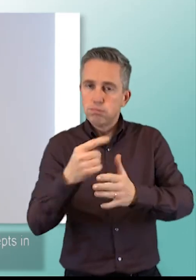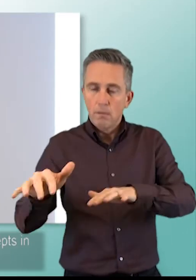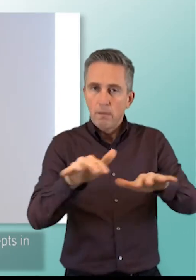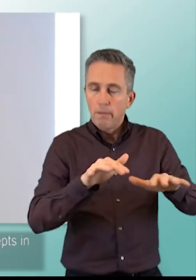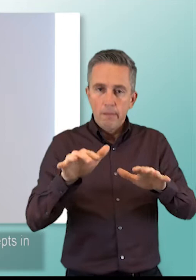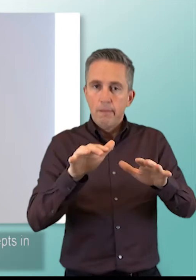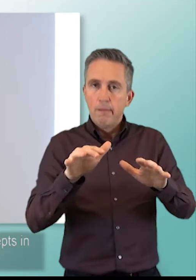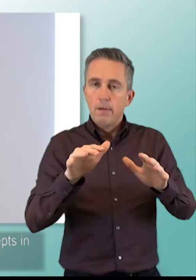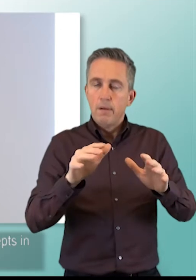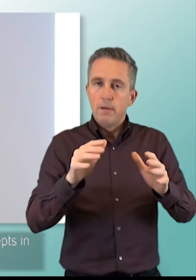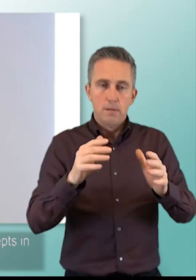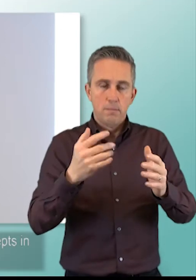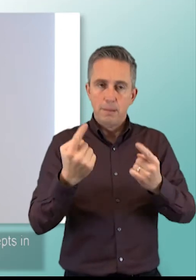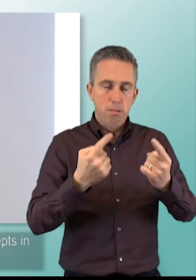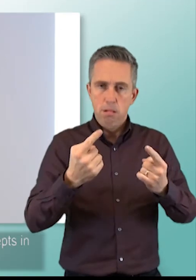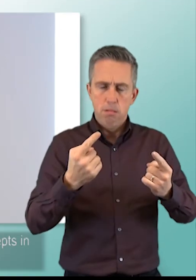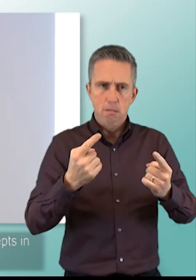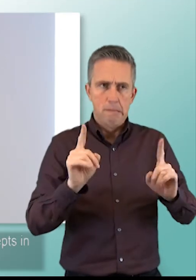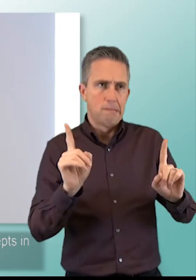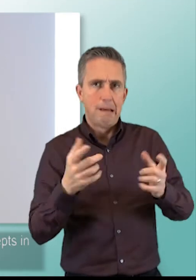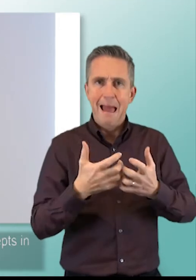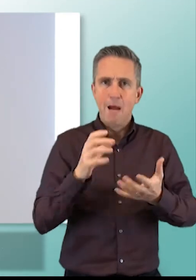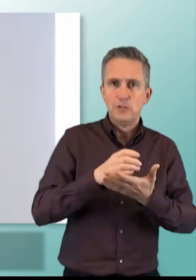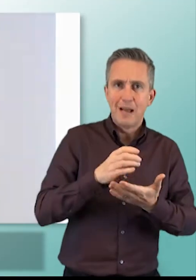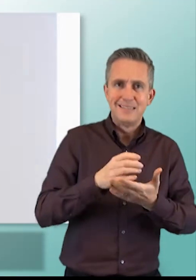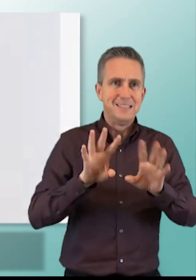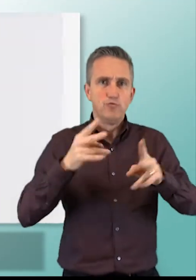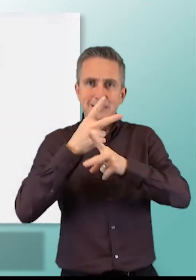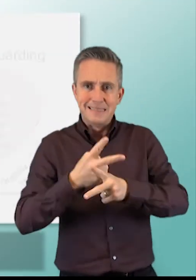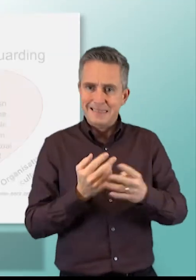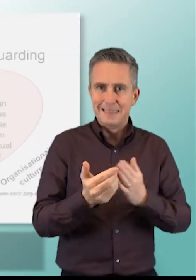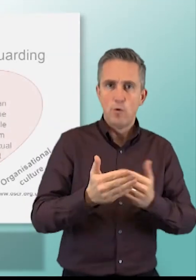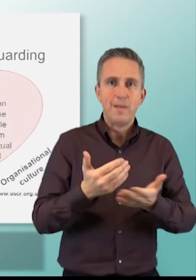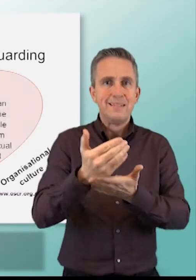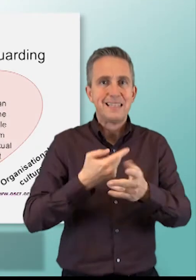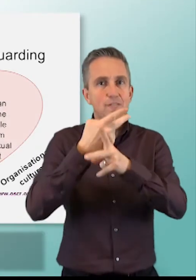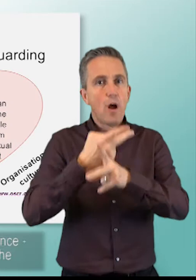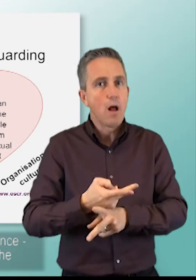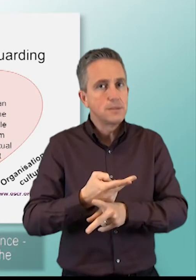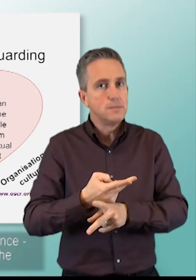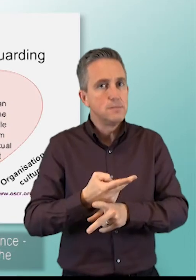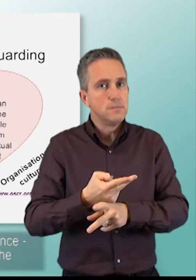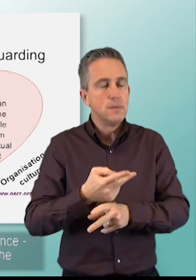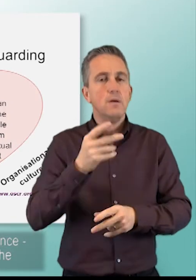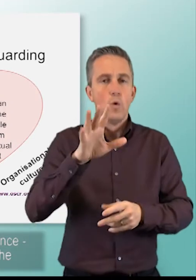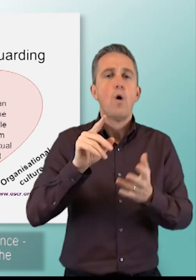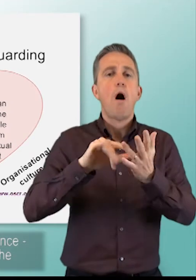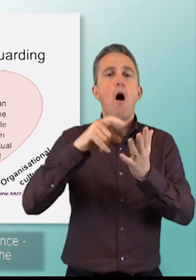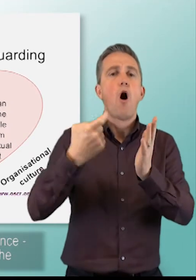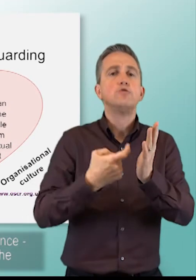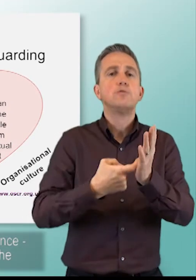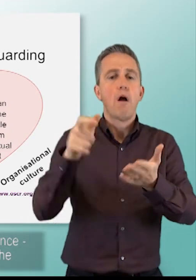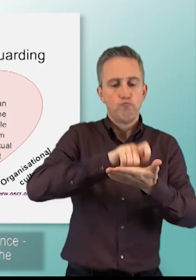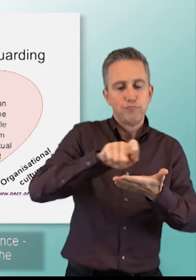different concepts in one place, making it quite confusing, I think, for charity trustees and others. And one of the things we've tried hard to do